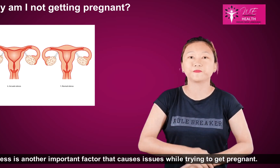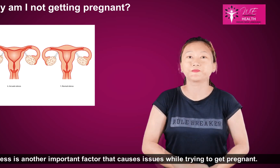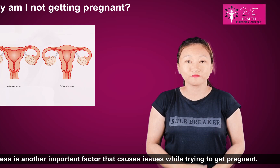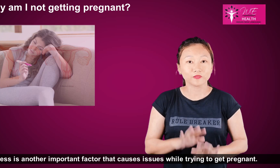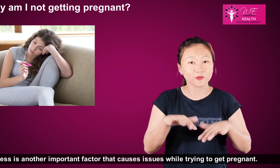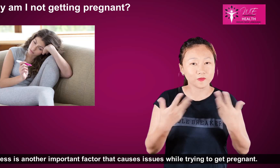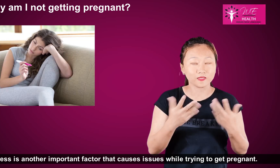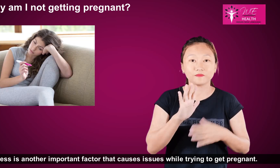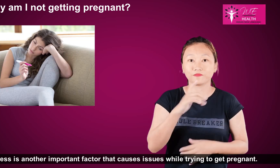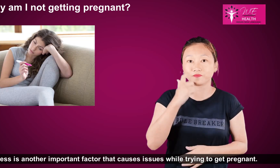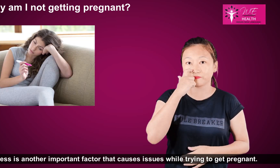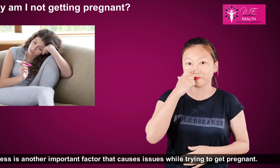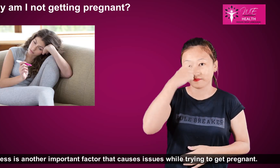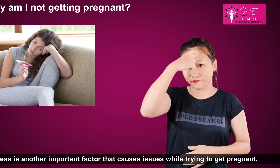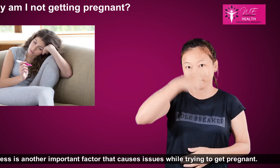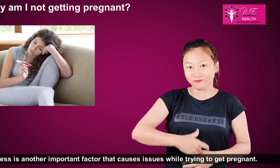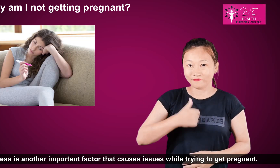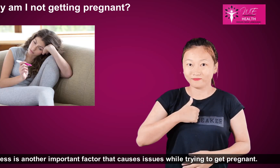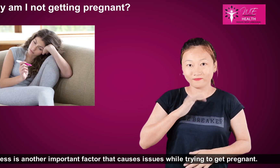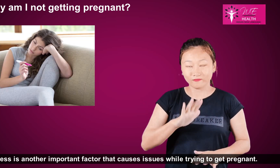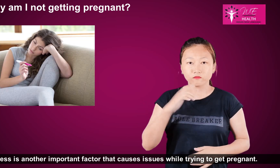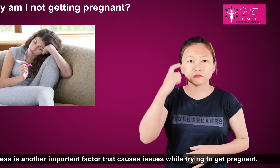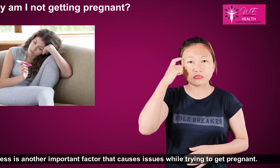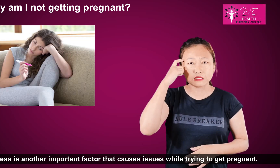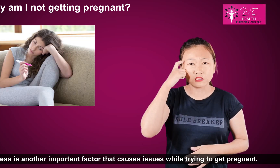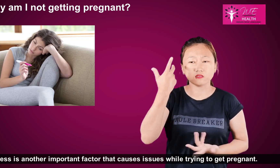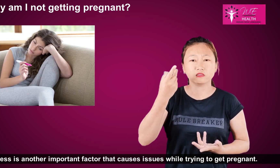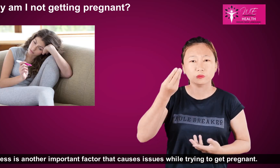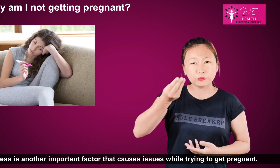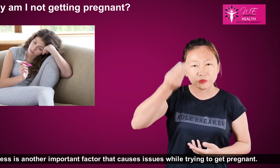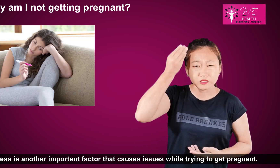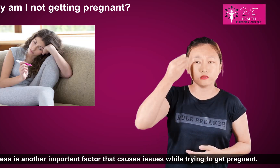Stress is another important factor that causes issues while trying to get pregnant.